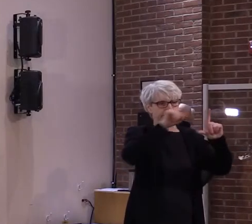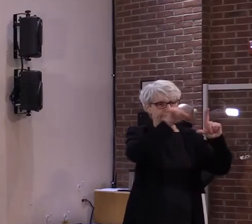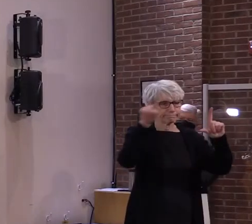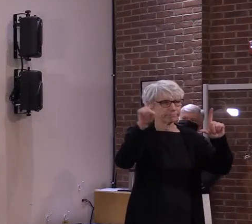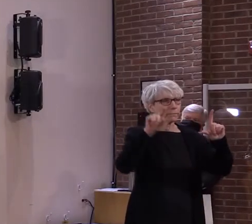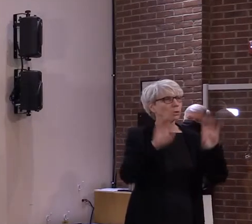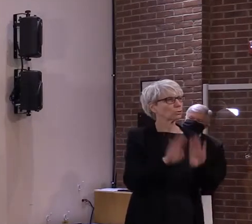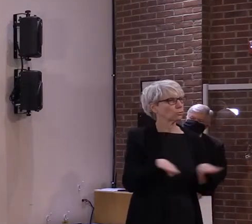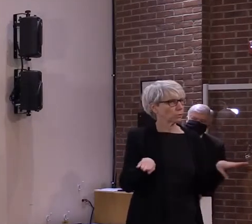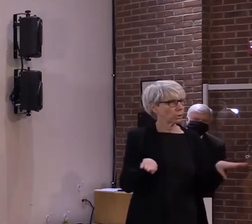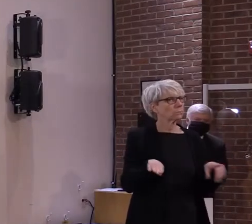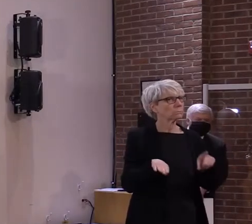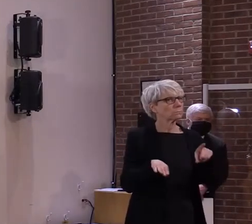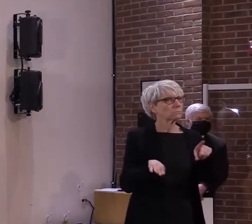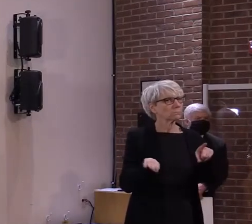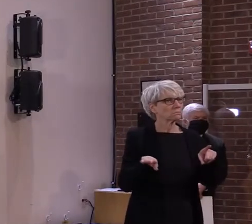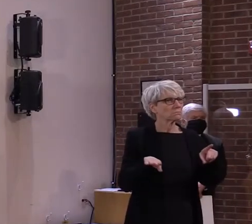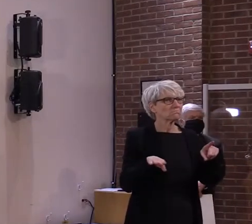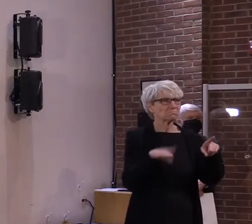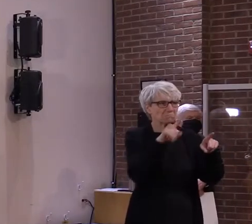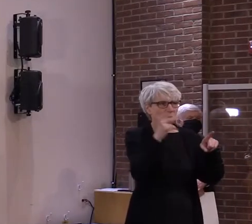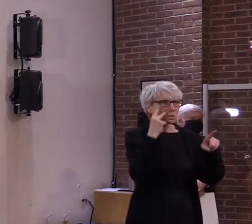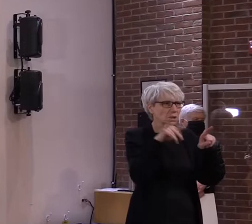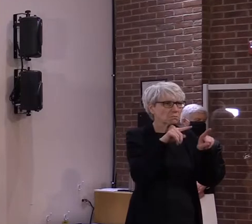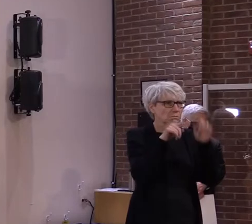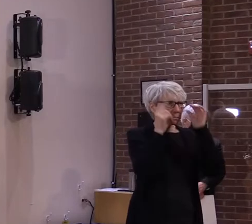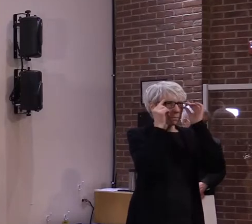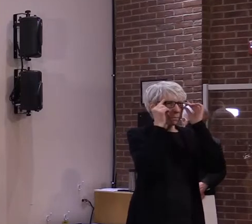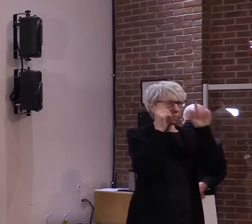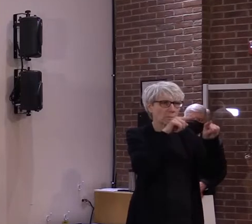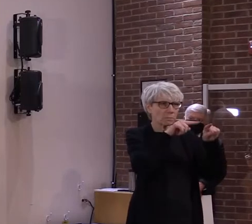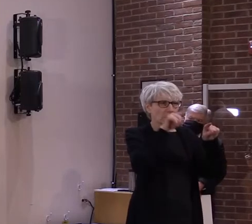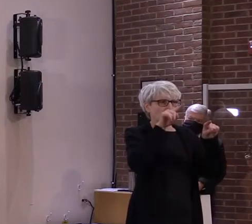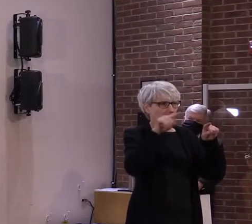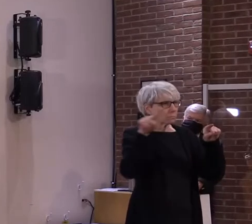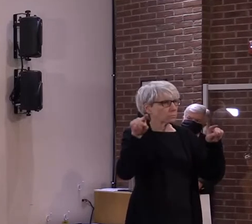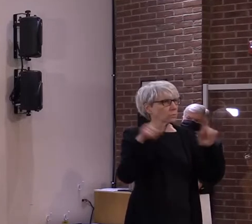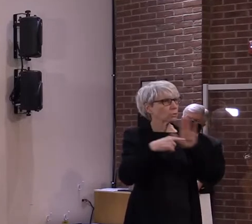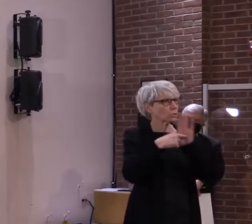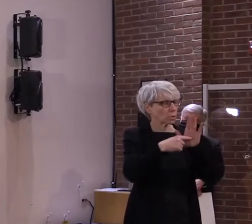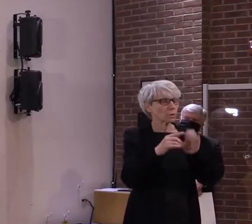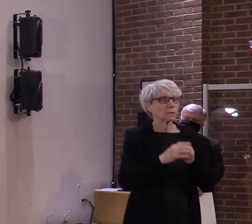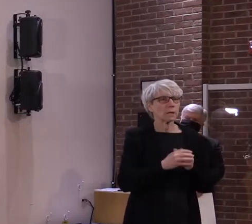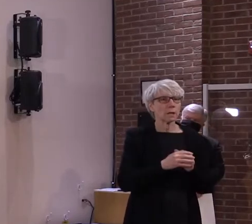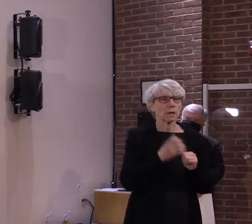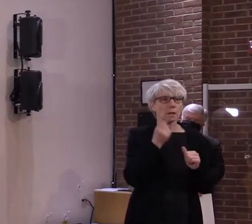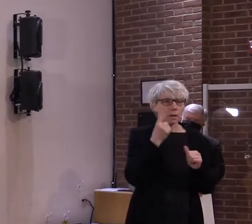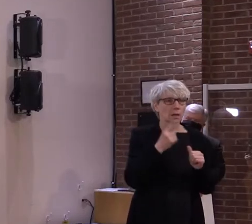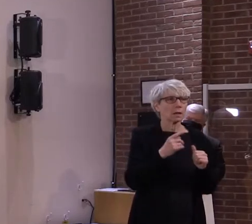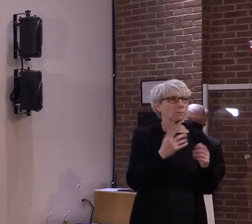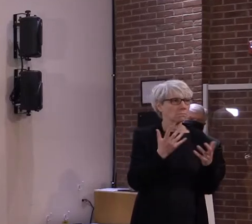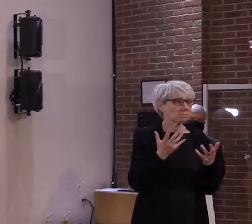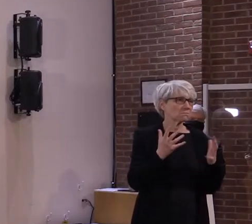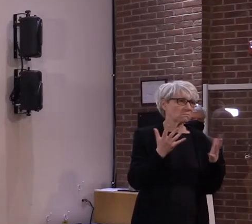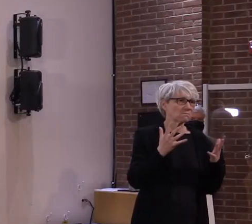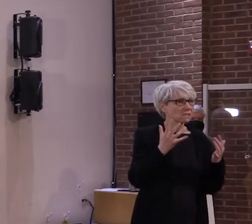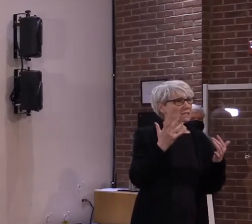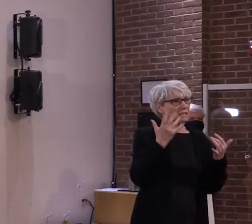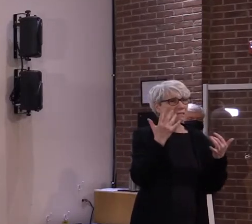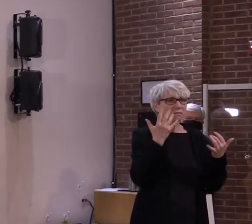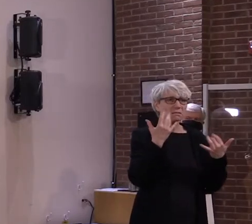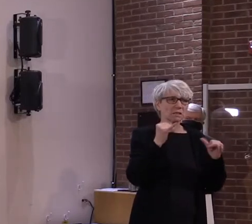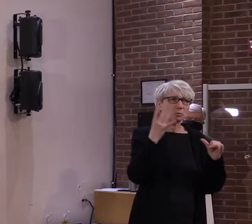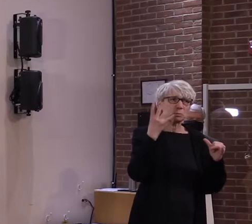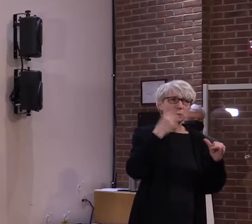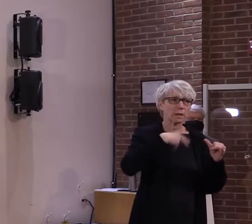you a slice of how that looks over time. So we are seeing still cases that are at a decent level in that area. I